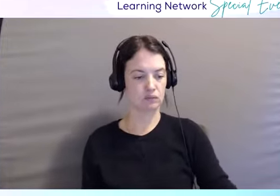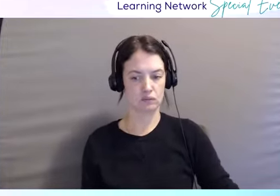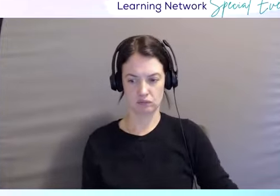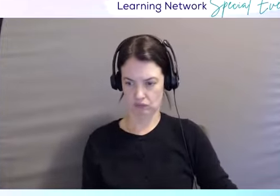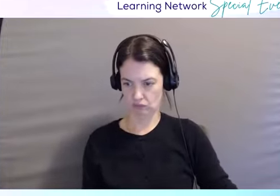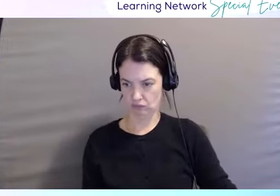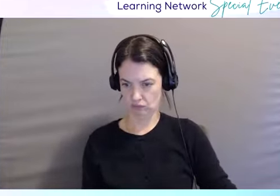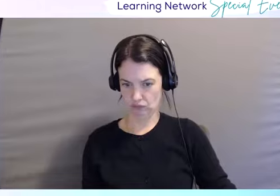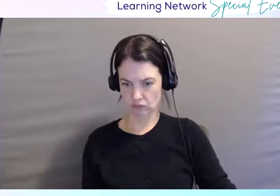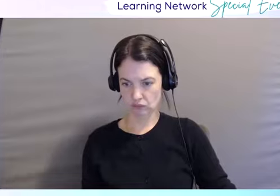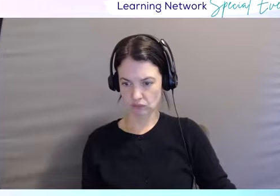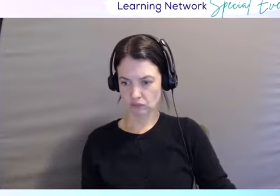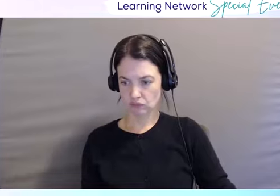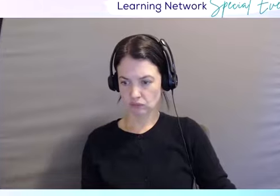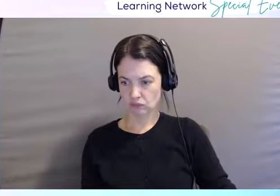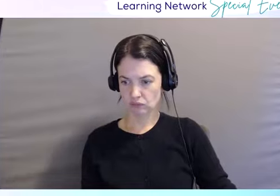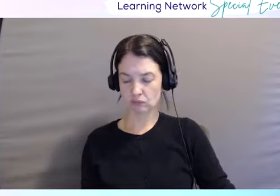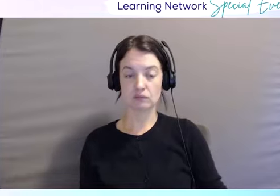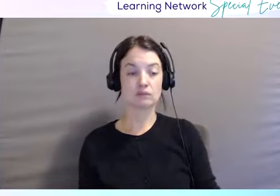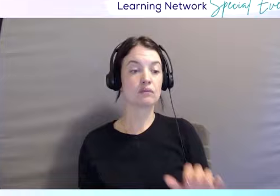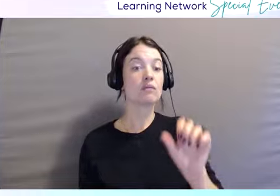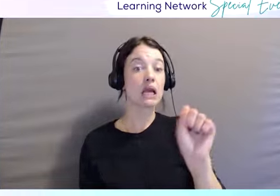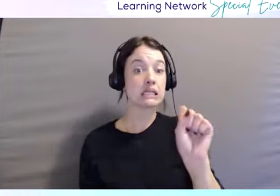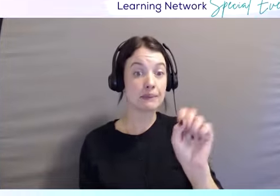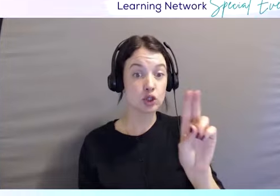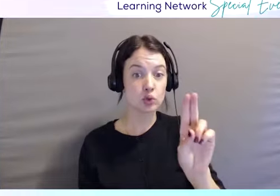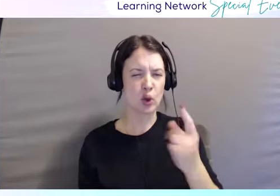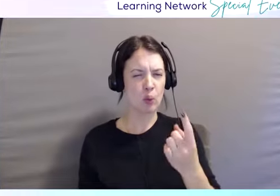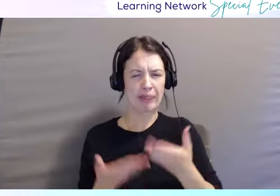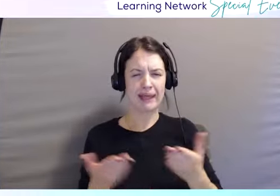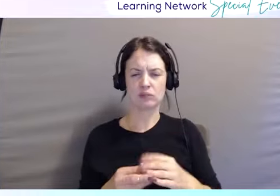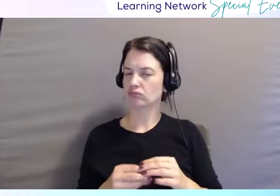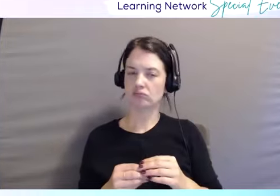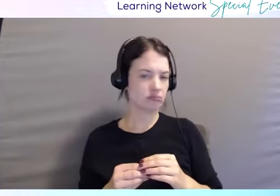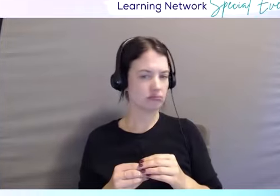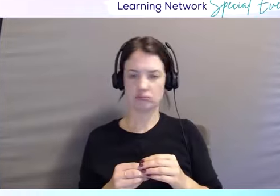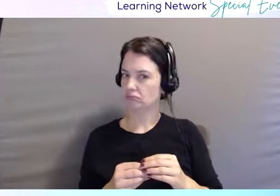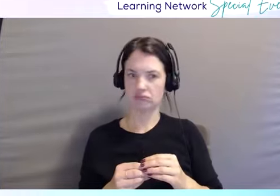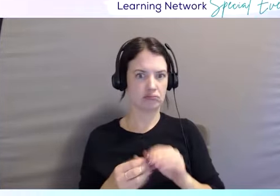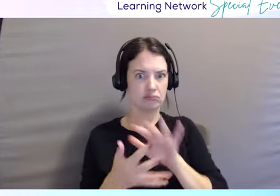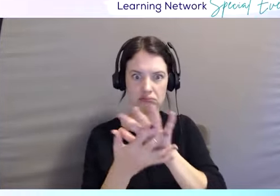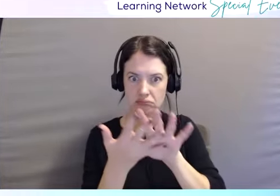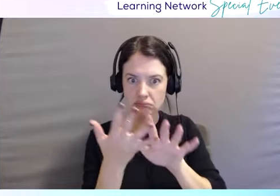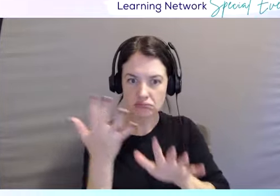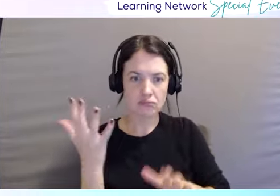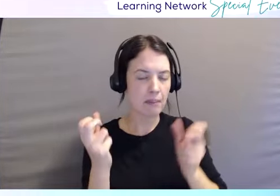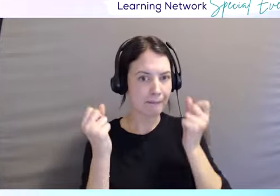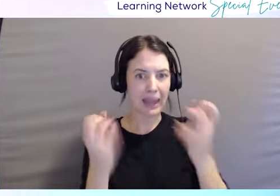as one block of stuff or one thing, but I'm hoping that with that information, you begin